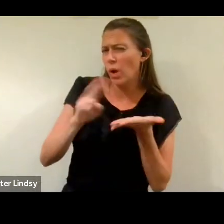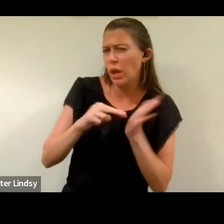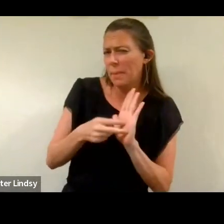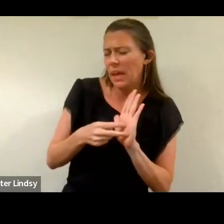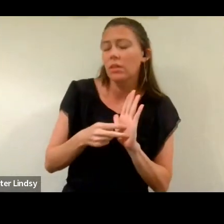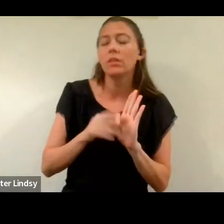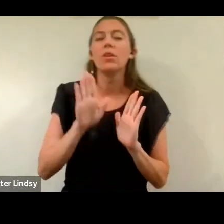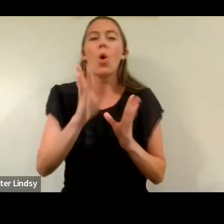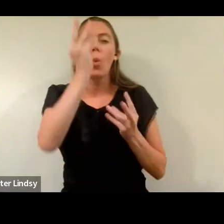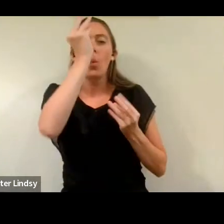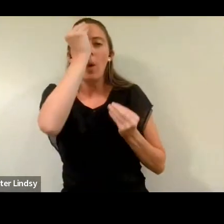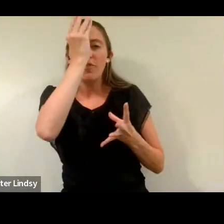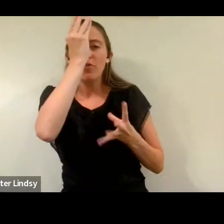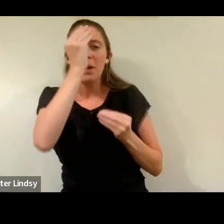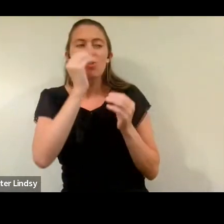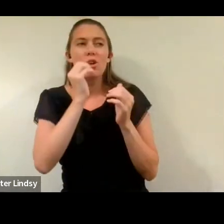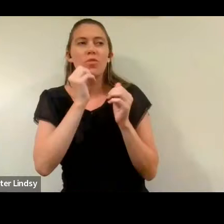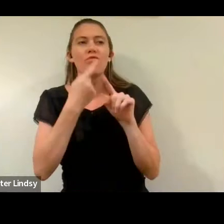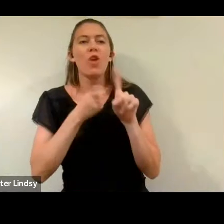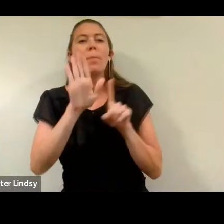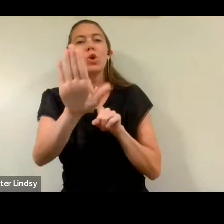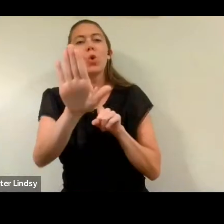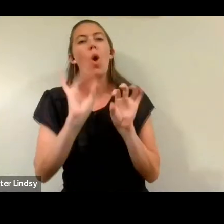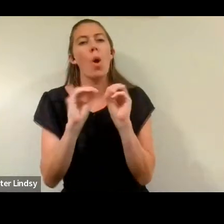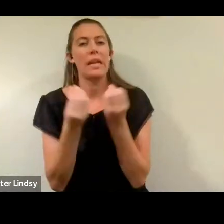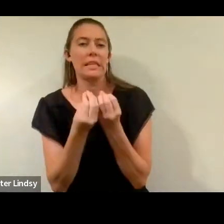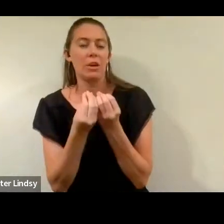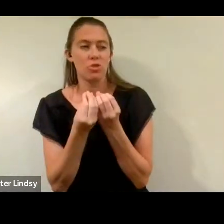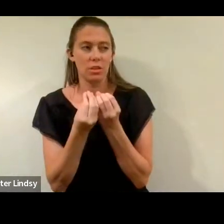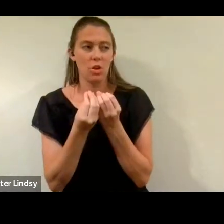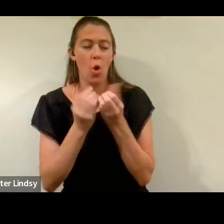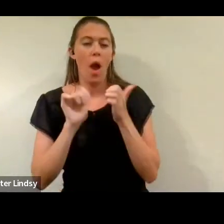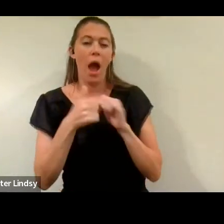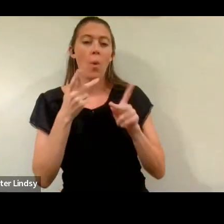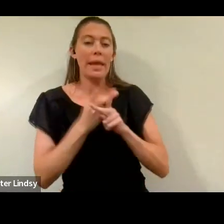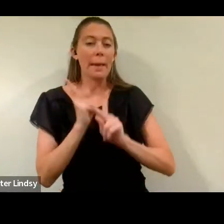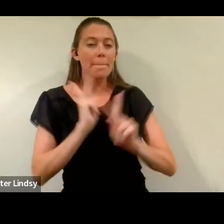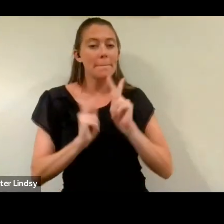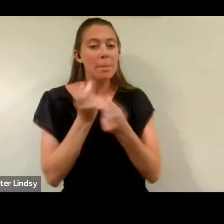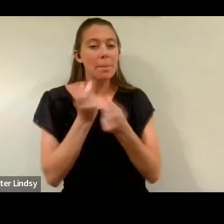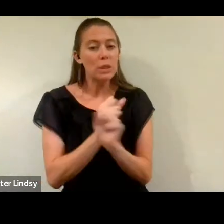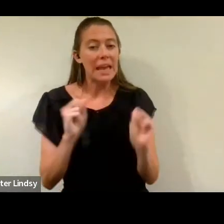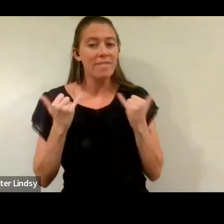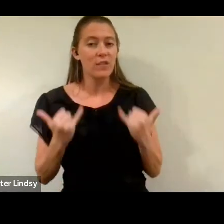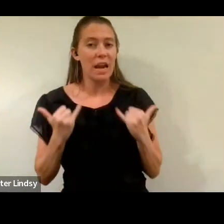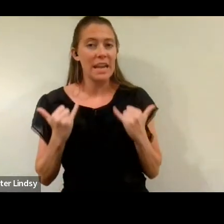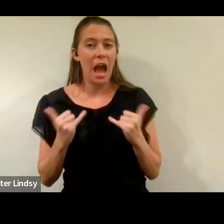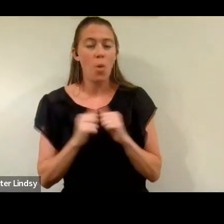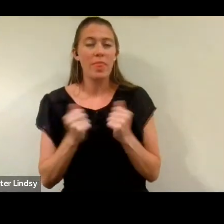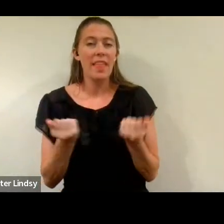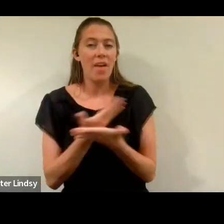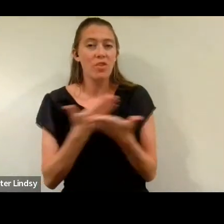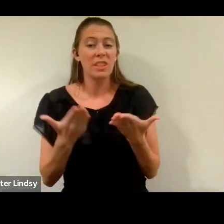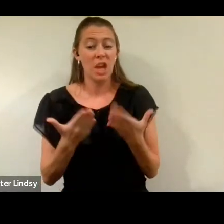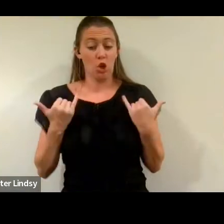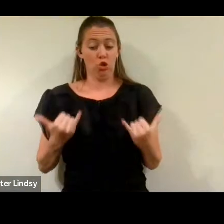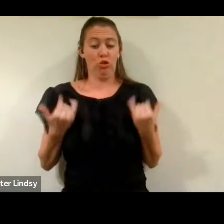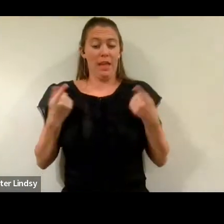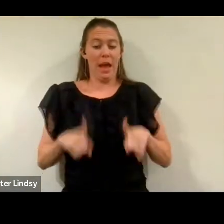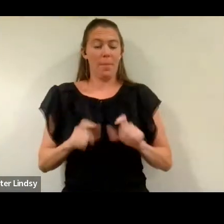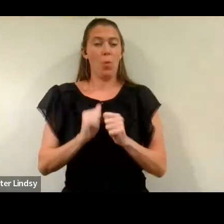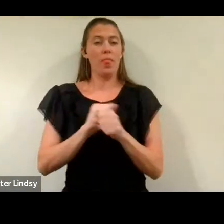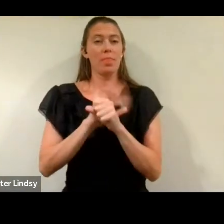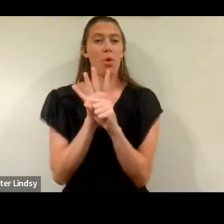work, where things are in terms of keeping folks safe in this round of the pandemic. Anything else you want to share by way of